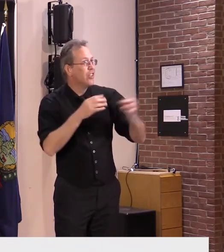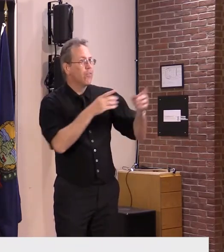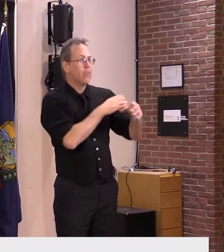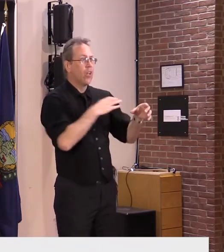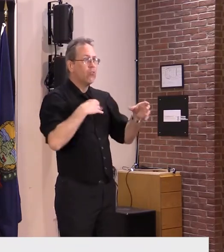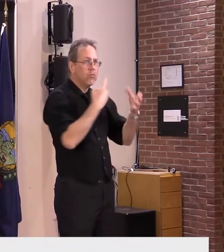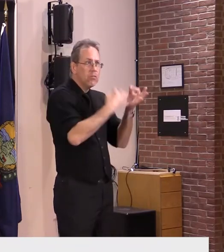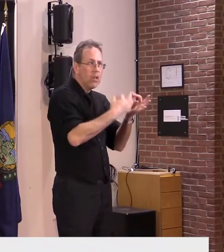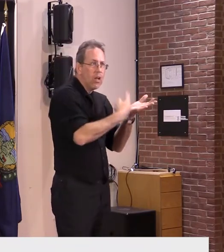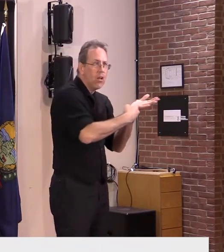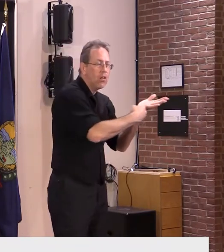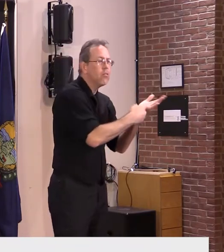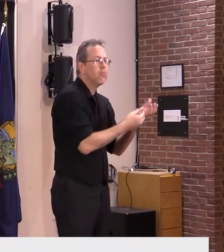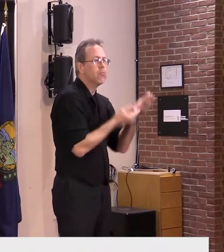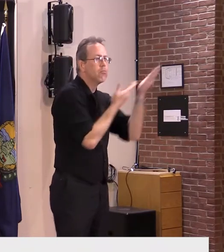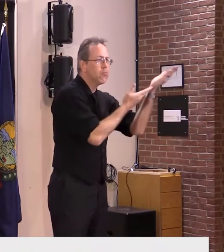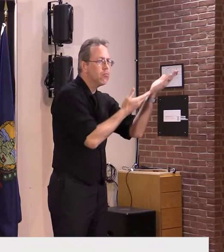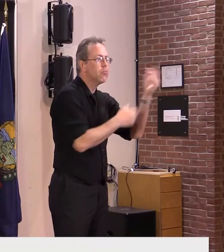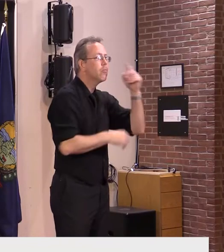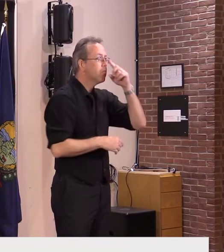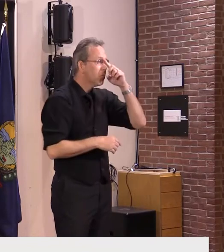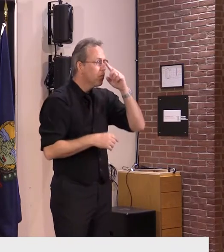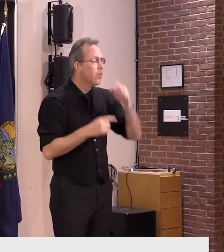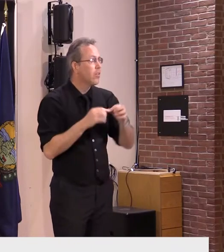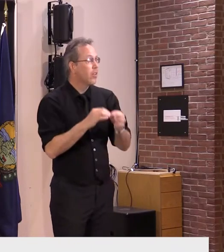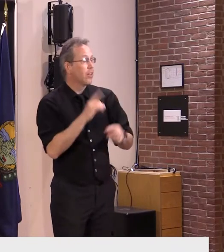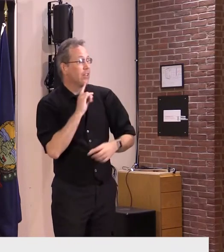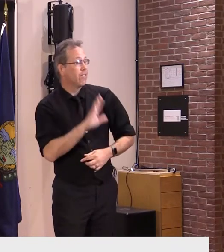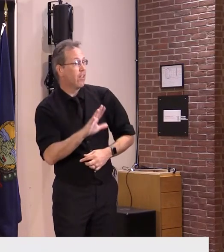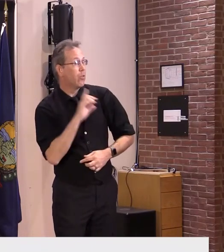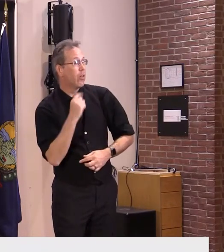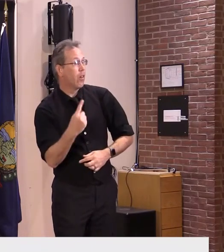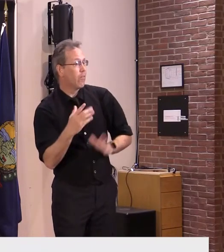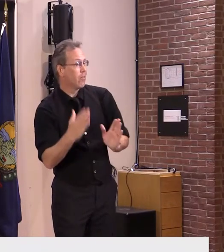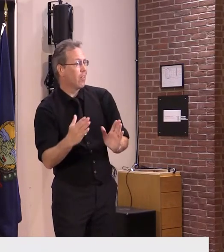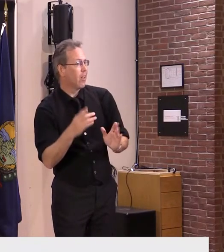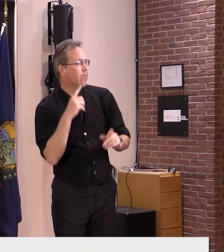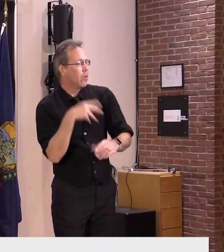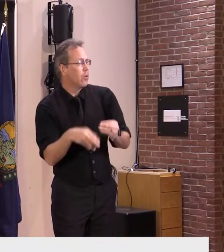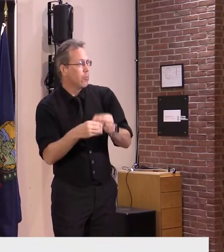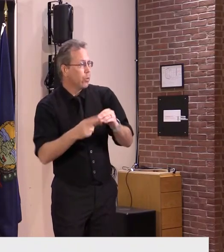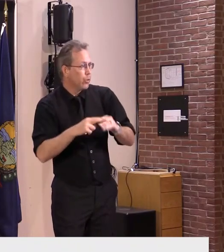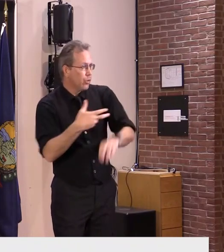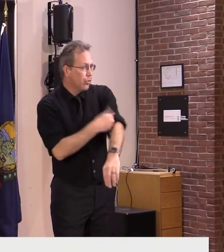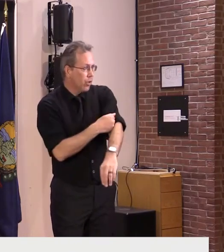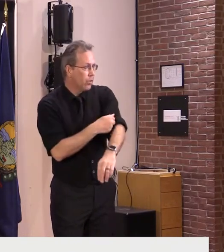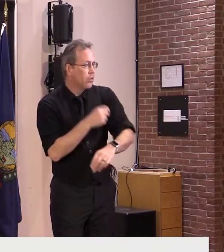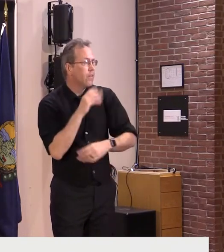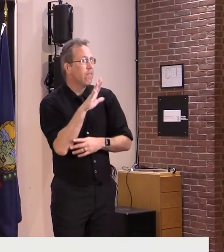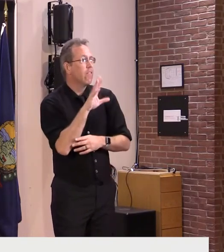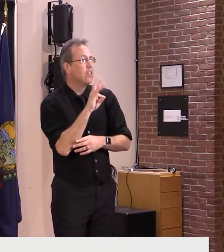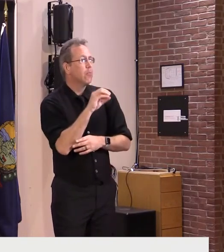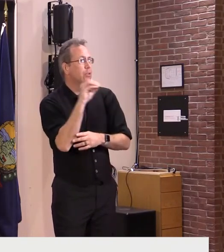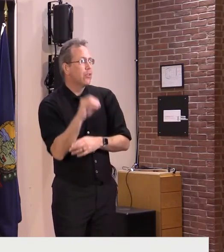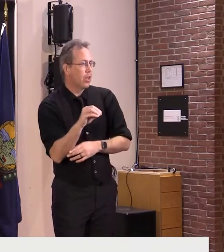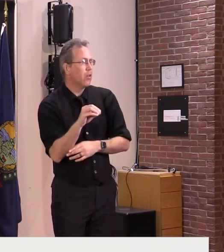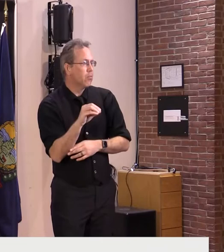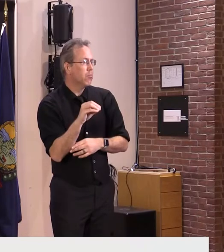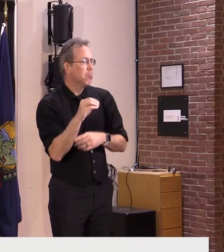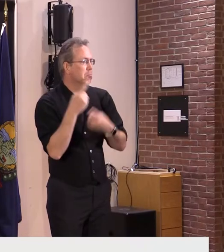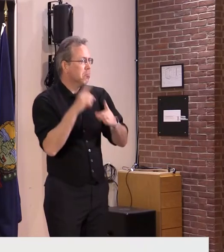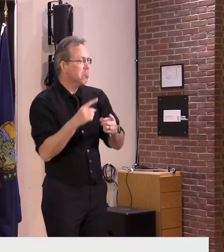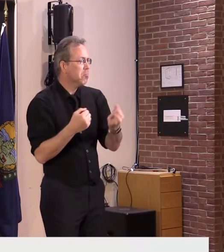have to congratulate Vermonters, though. We're at about a 56% rate of